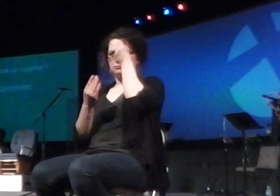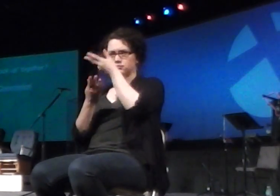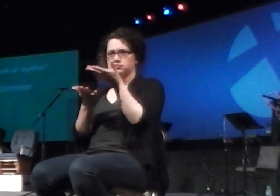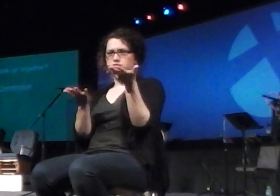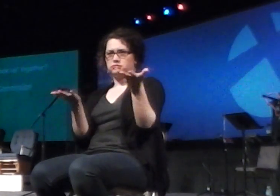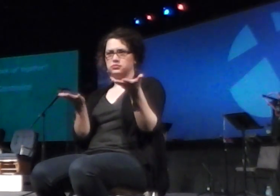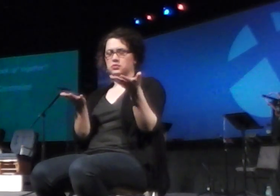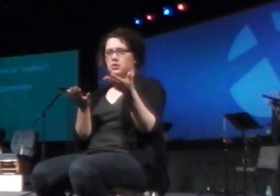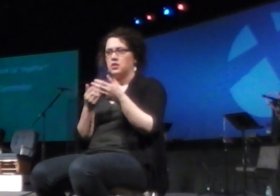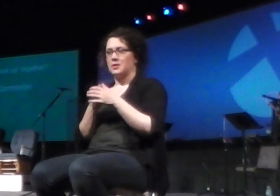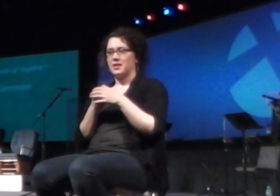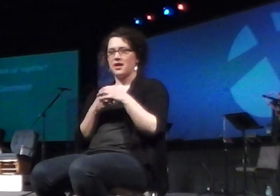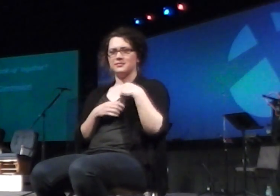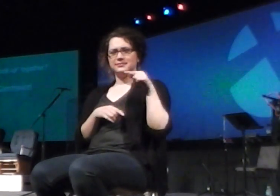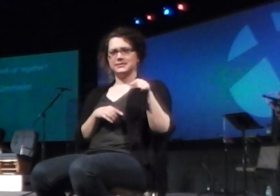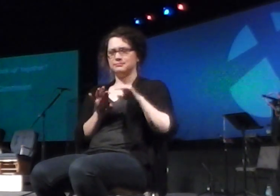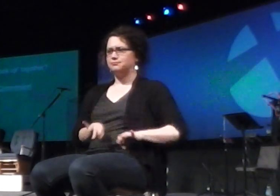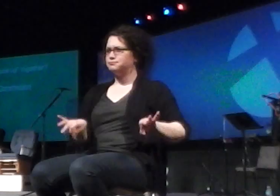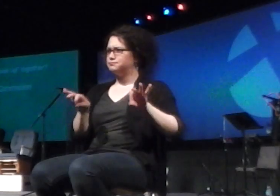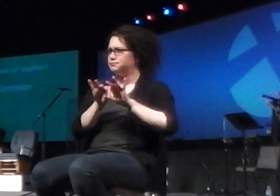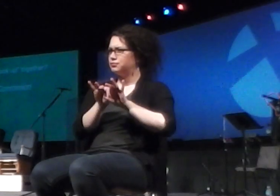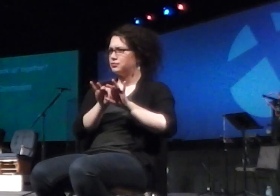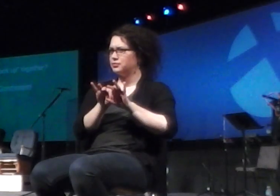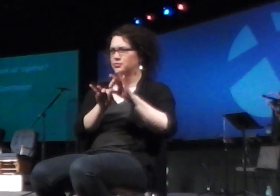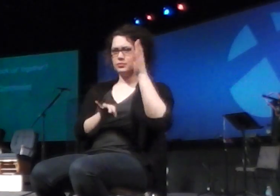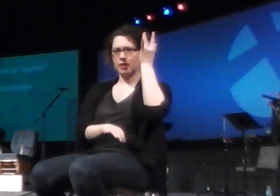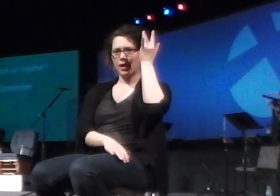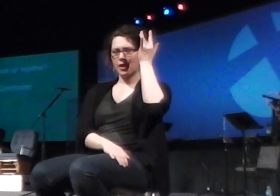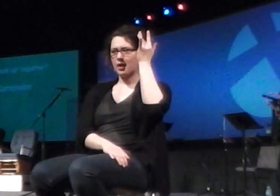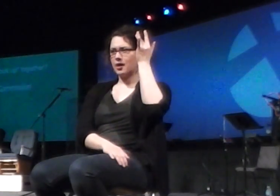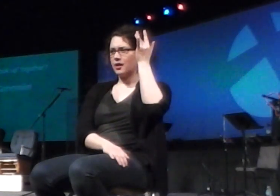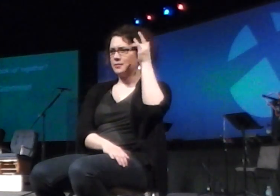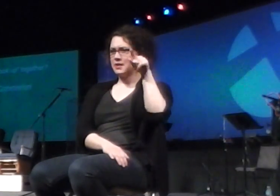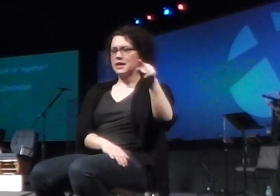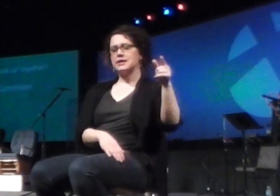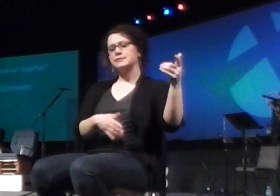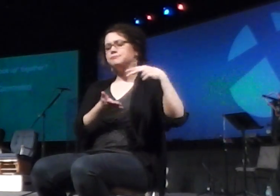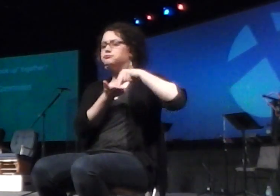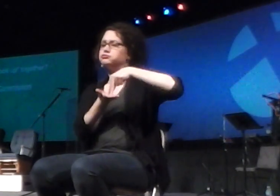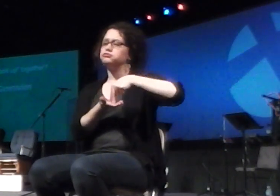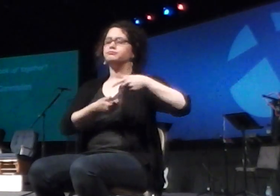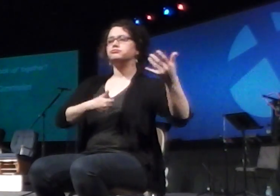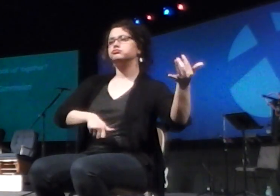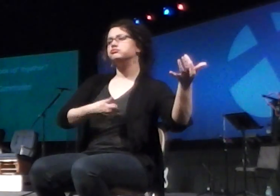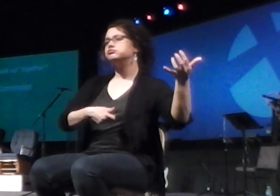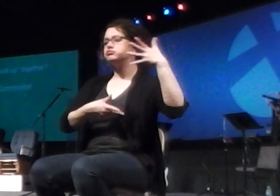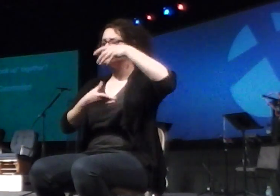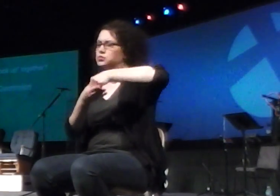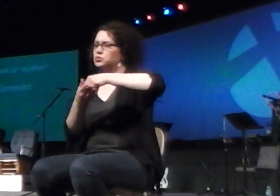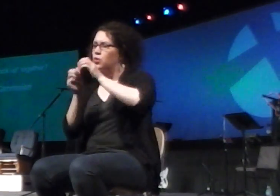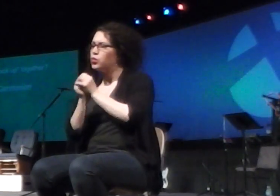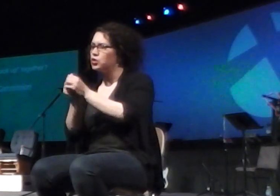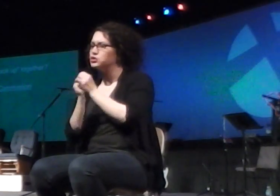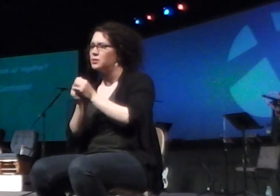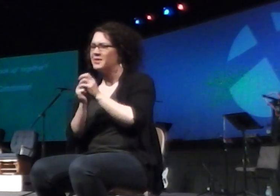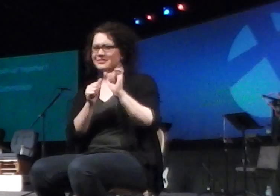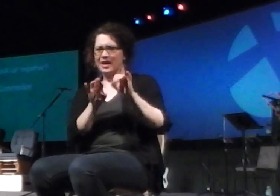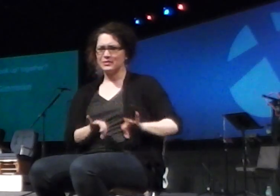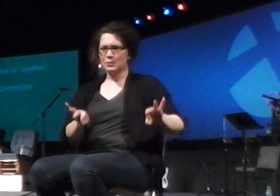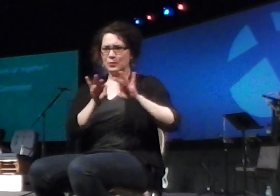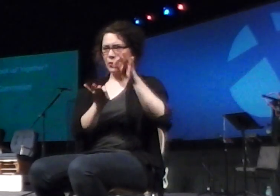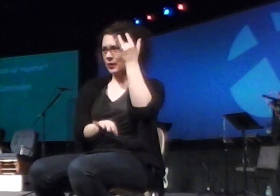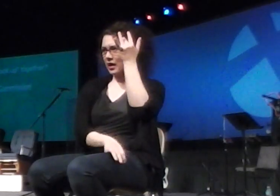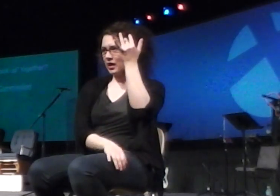at Frontline, but why this is so significant for me to have him up here playing guitar and being a part of the worship with us at church is